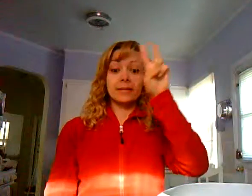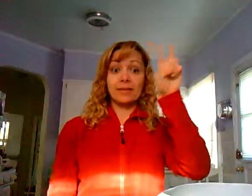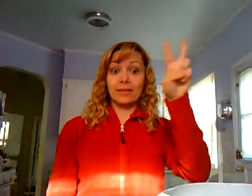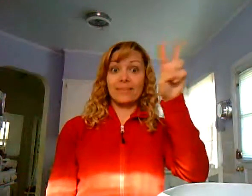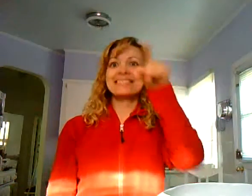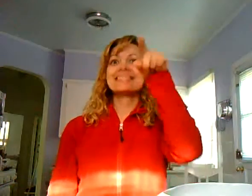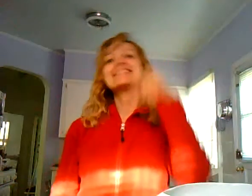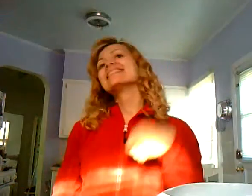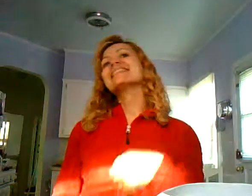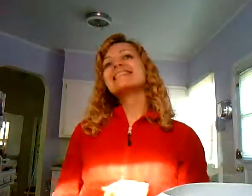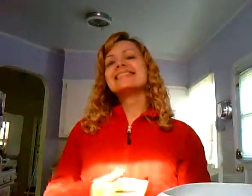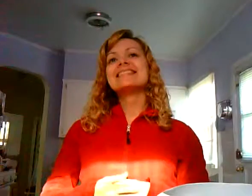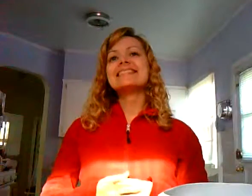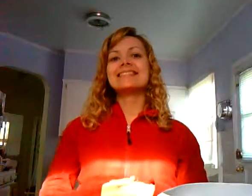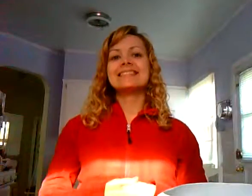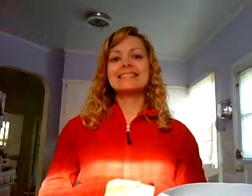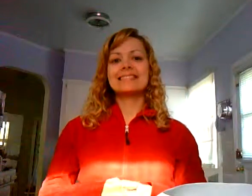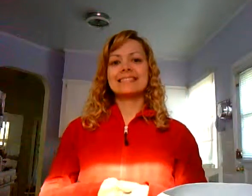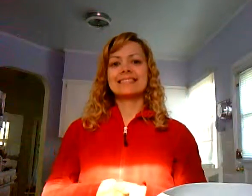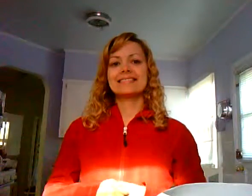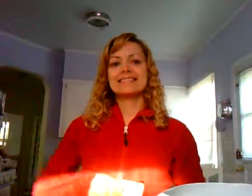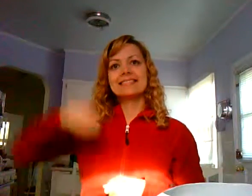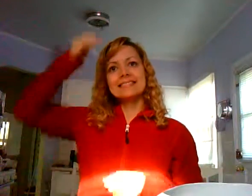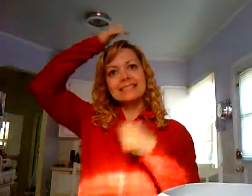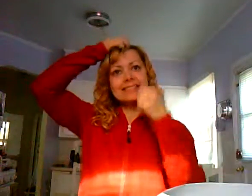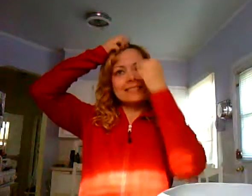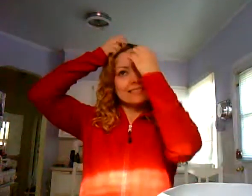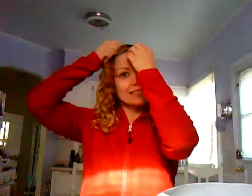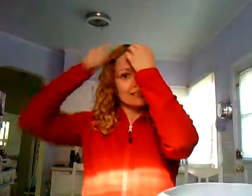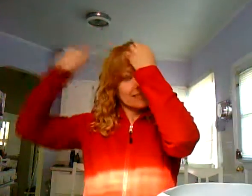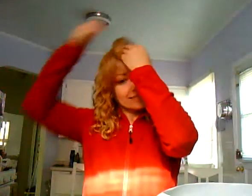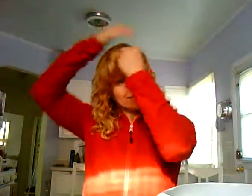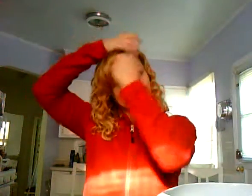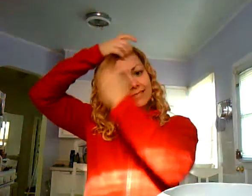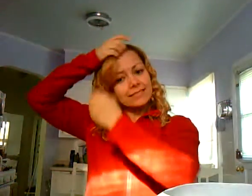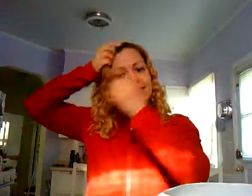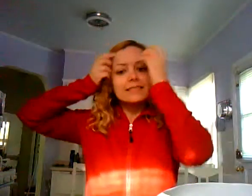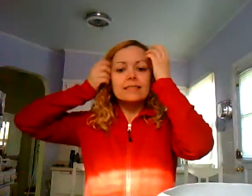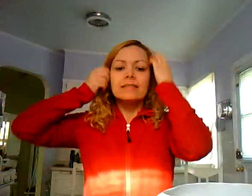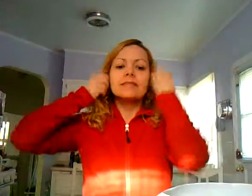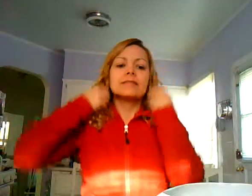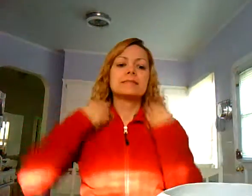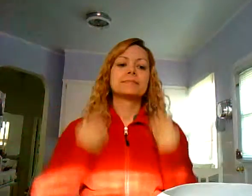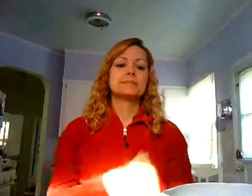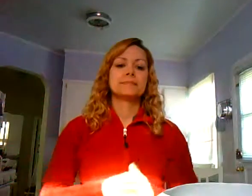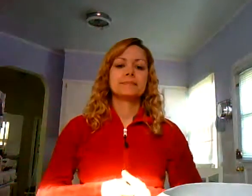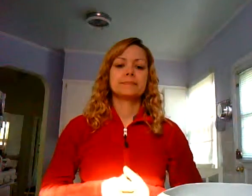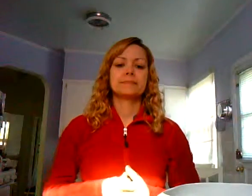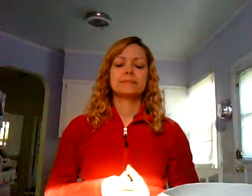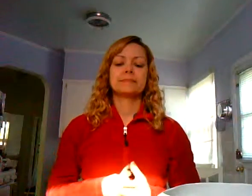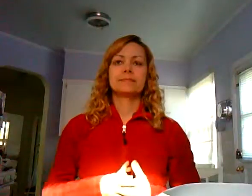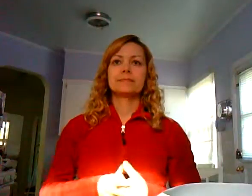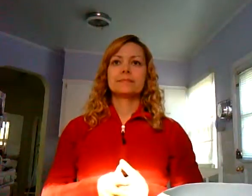4 verse 22 where it says nothing is hidden except to be made manifest nor is anything